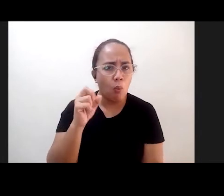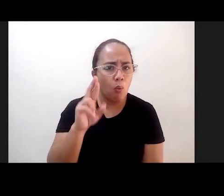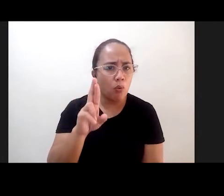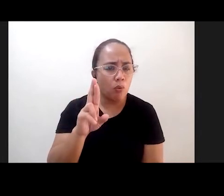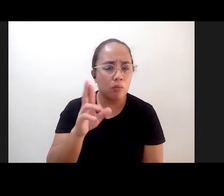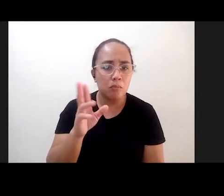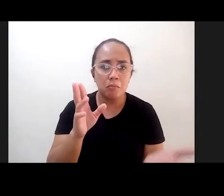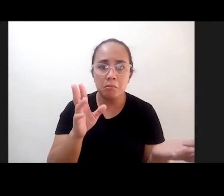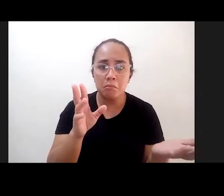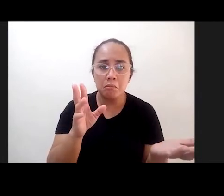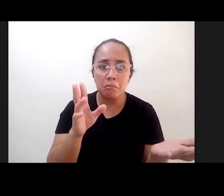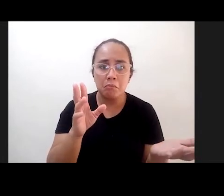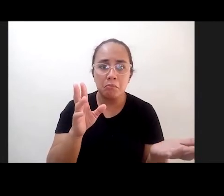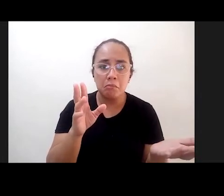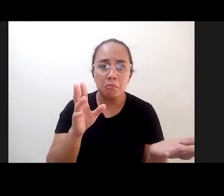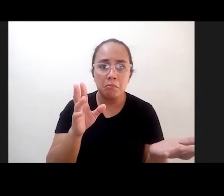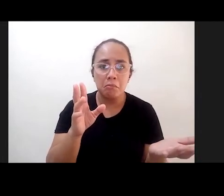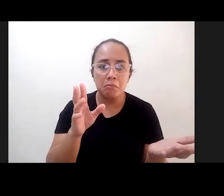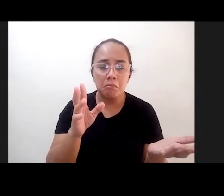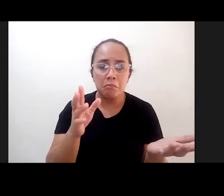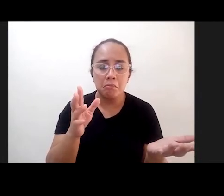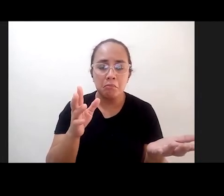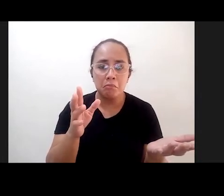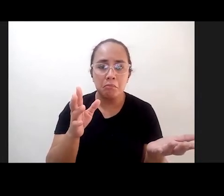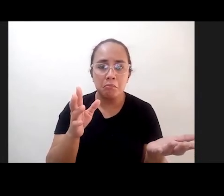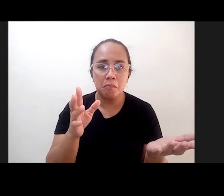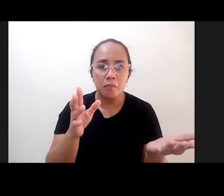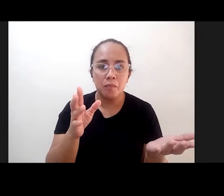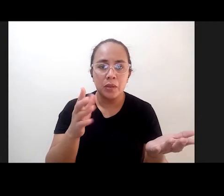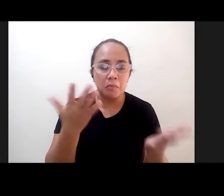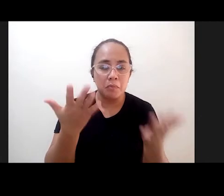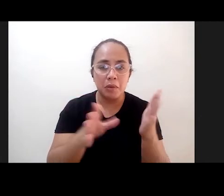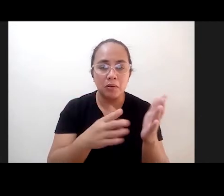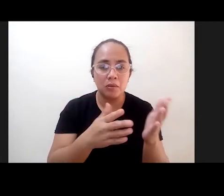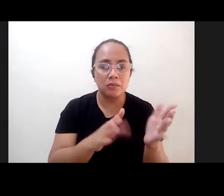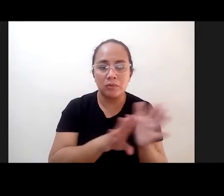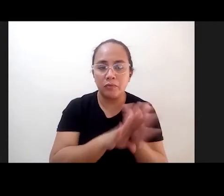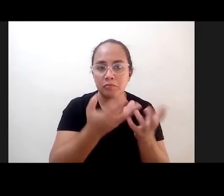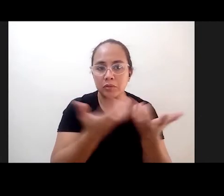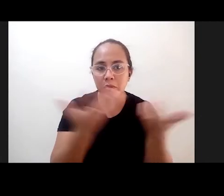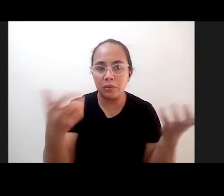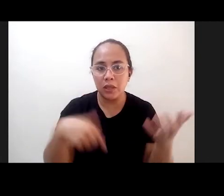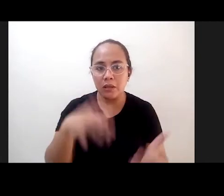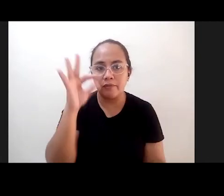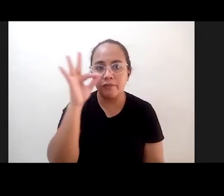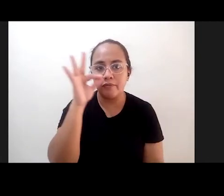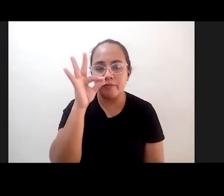it's something that developed separately in Filipino Sign Language.